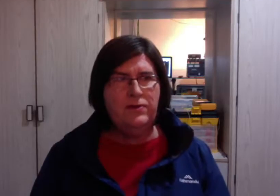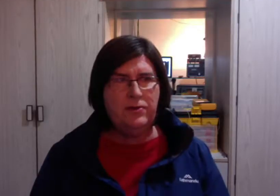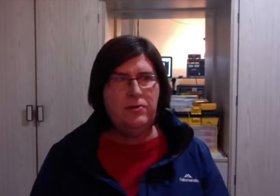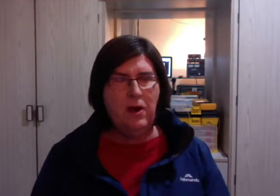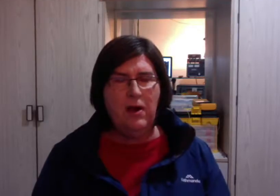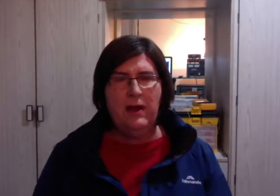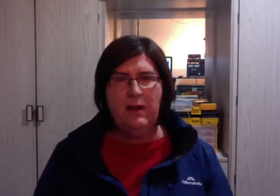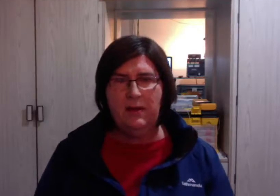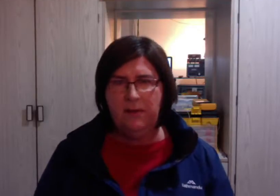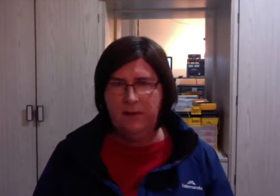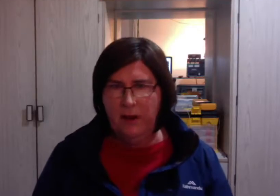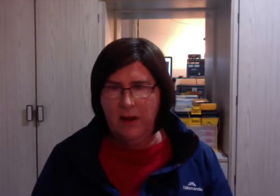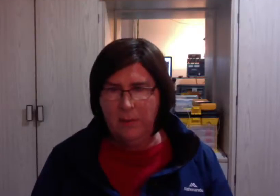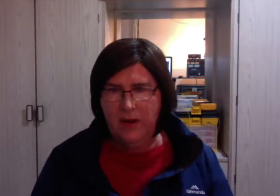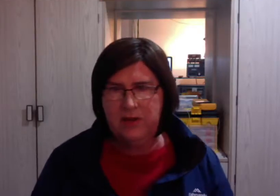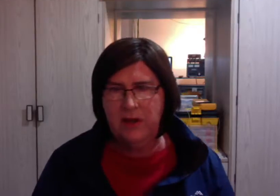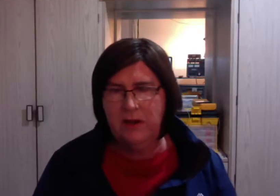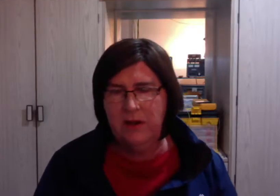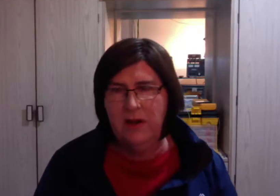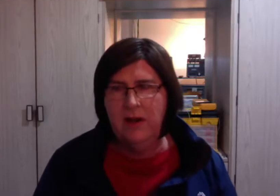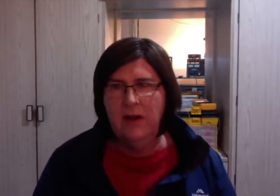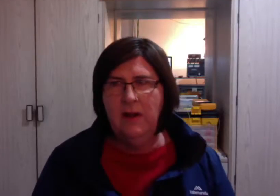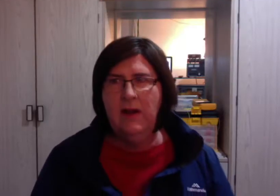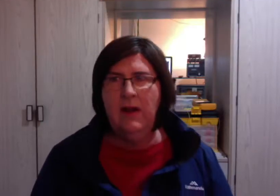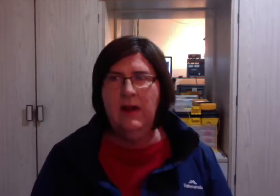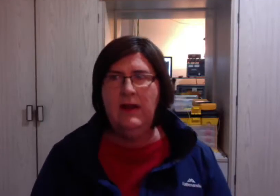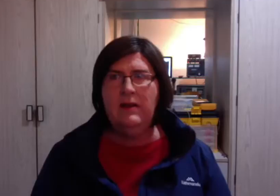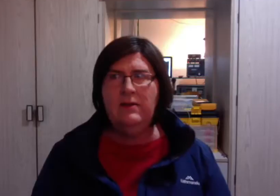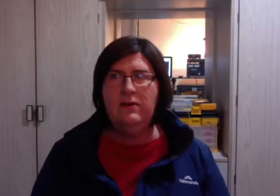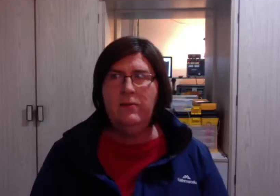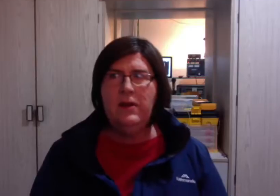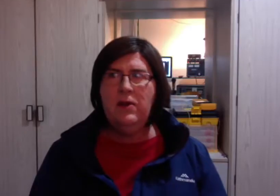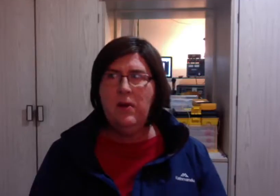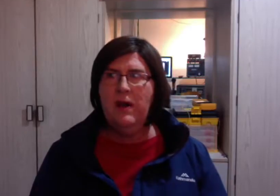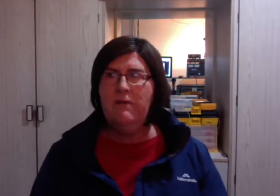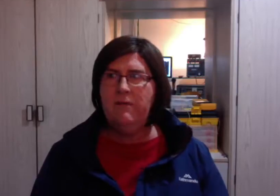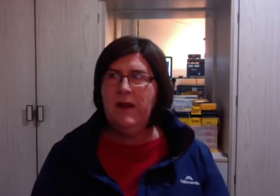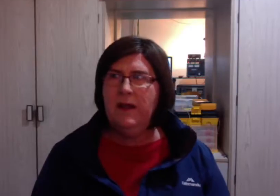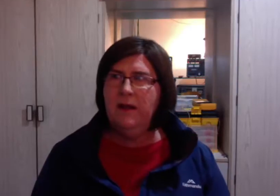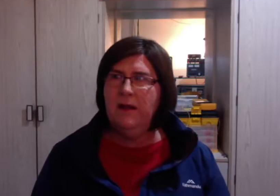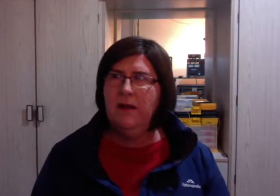too high tire pressure. And to be quite frank,